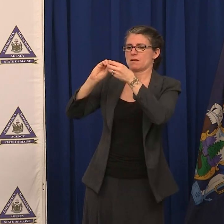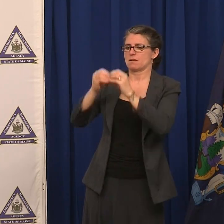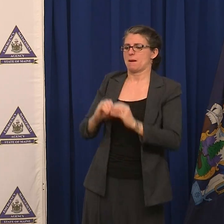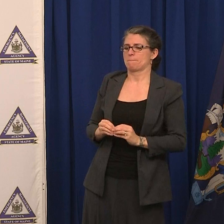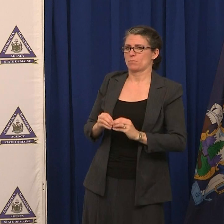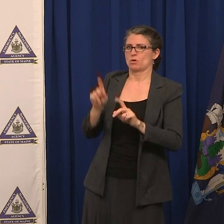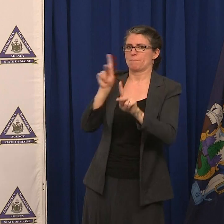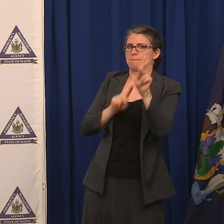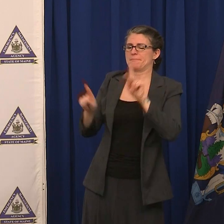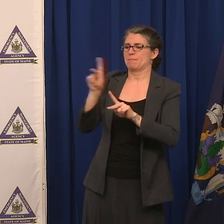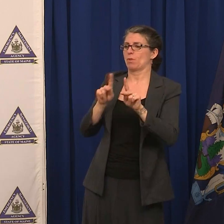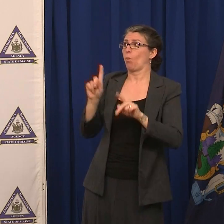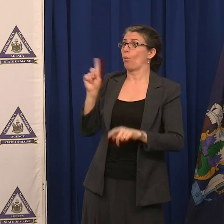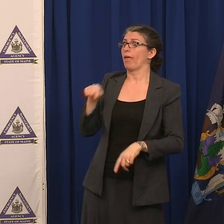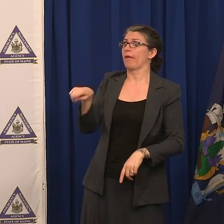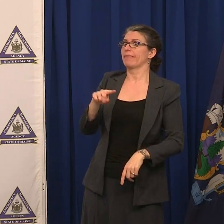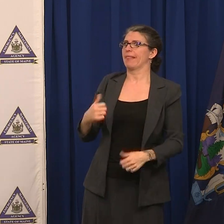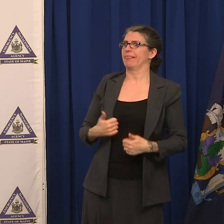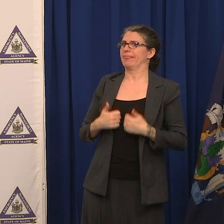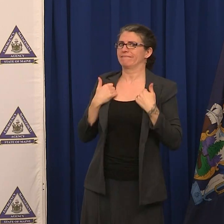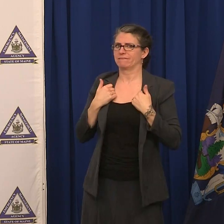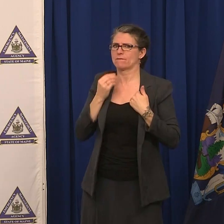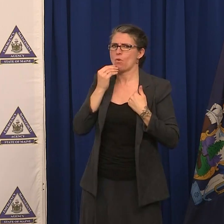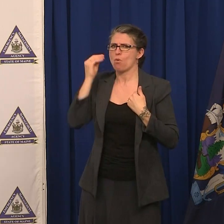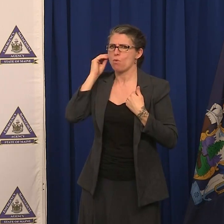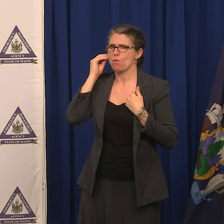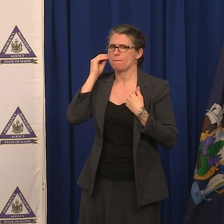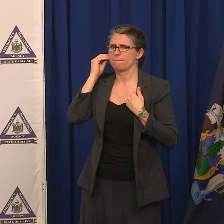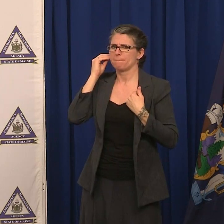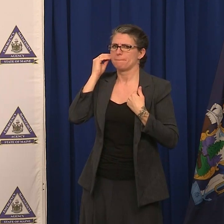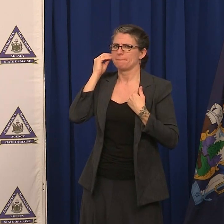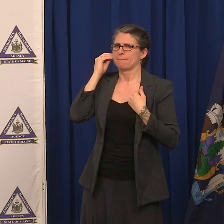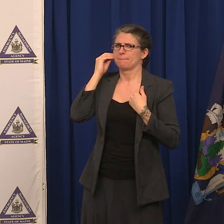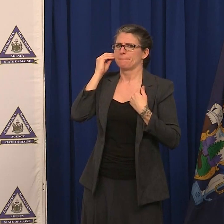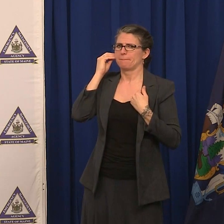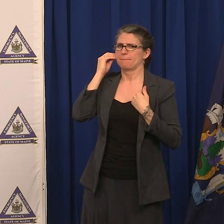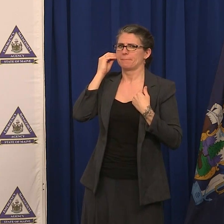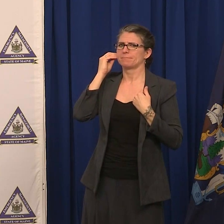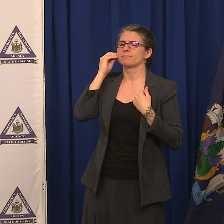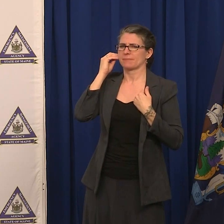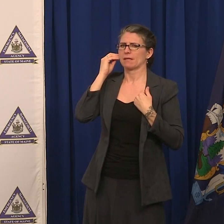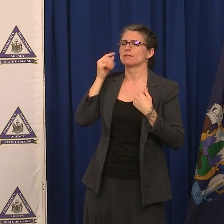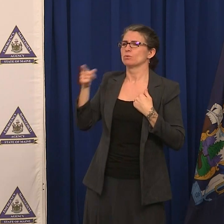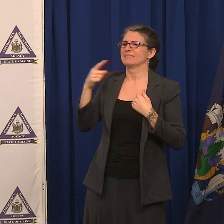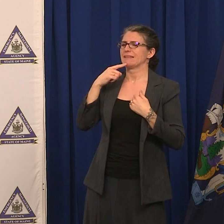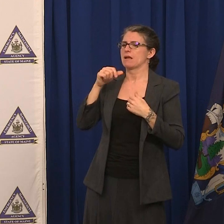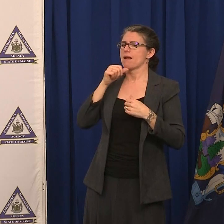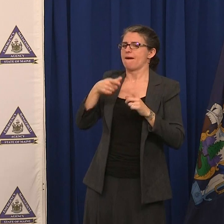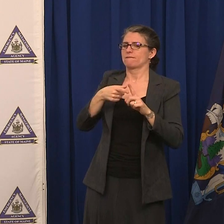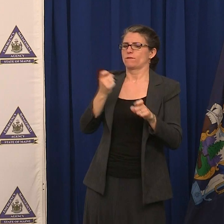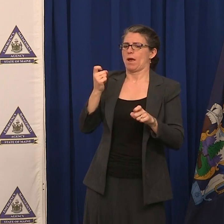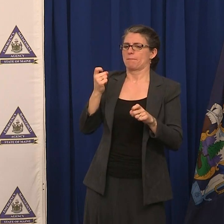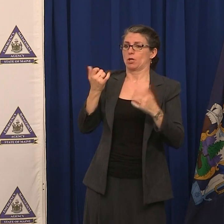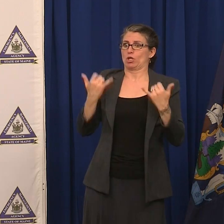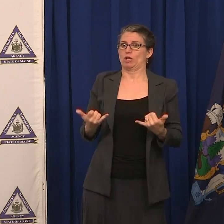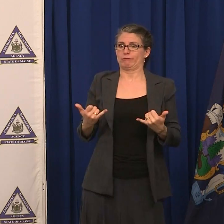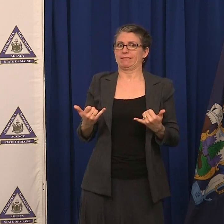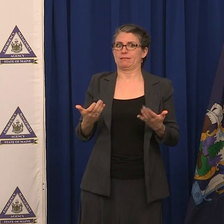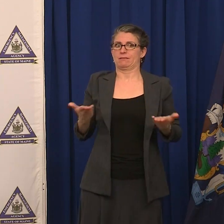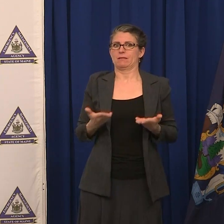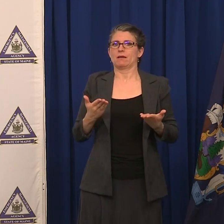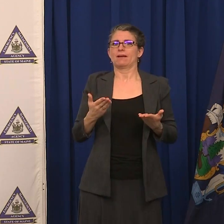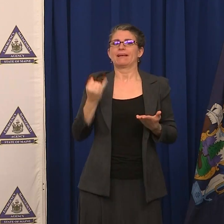person rather than where they are currently located. And so I just wanted to make sure I'm understanding this correctly. If someone from